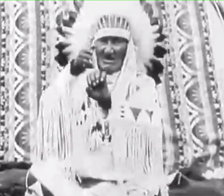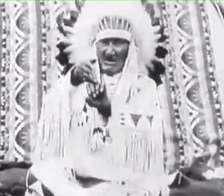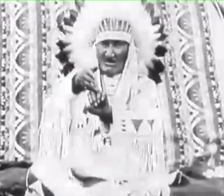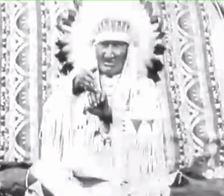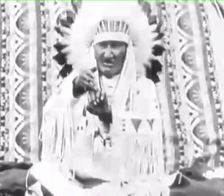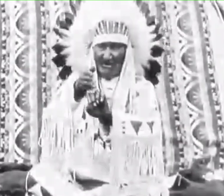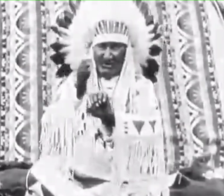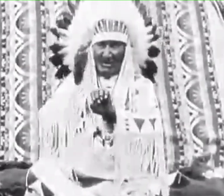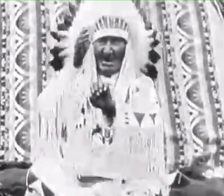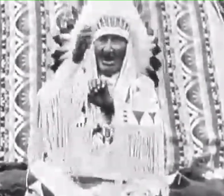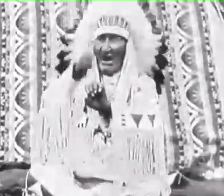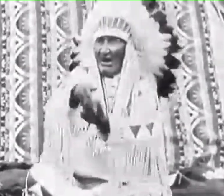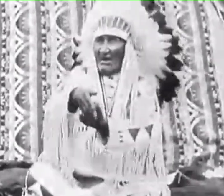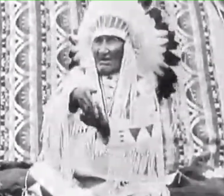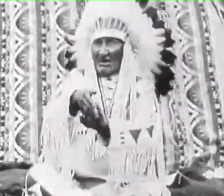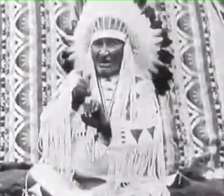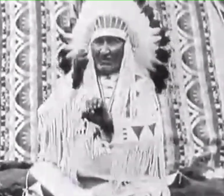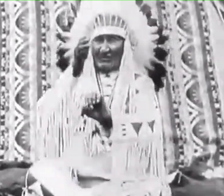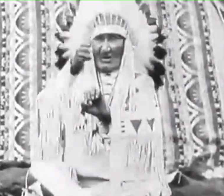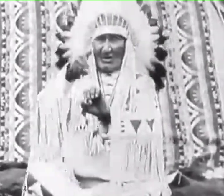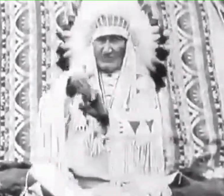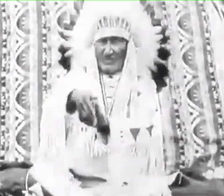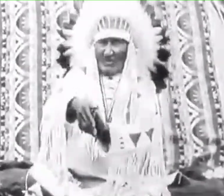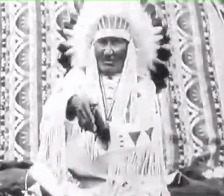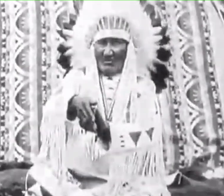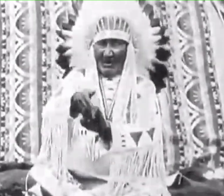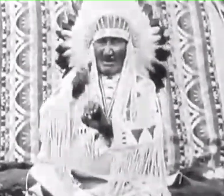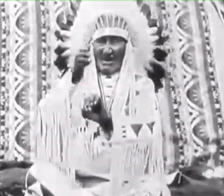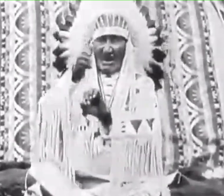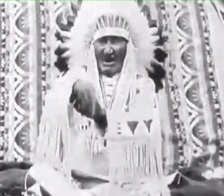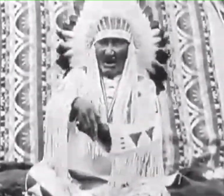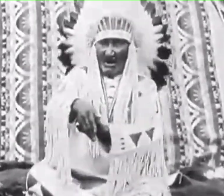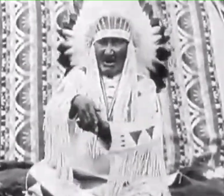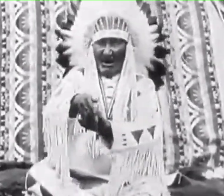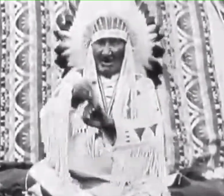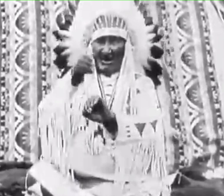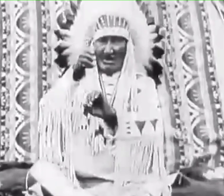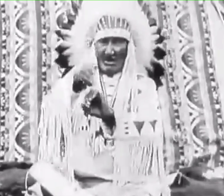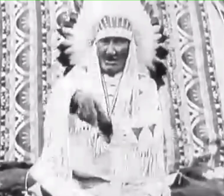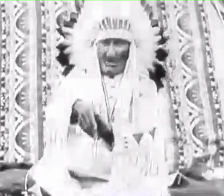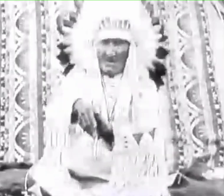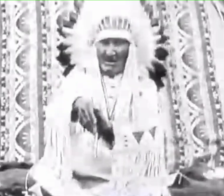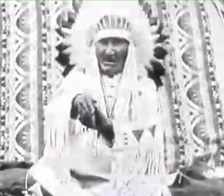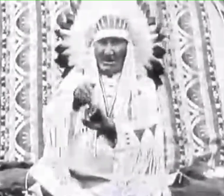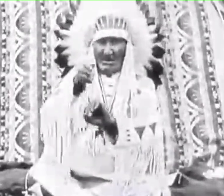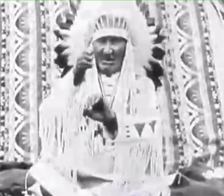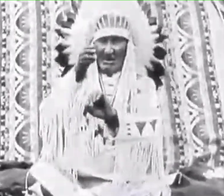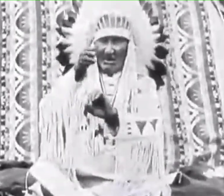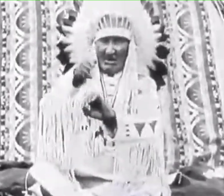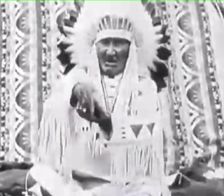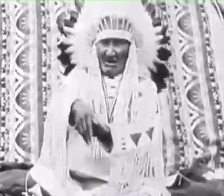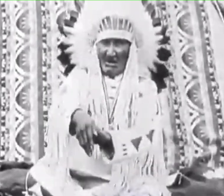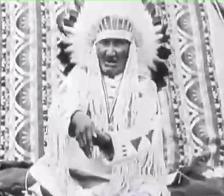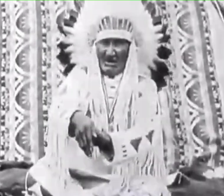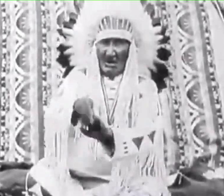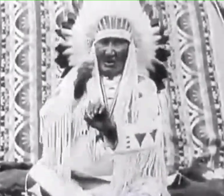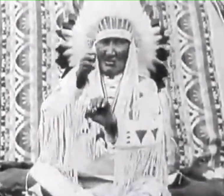Jump over. Jump over. Jump over. Jump over. Jump over.